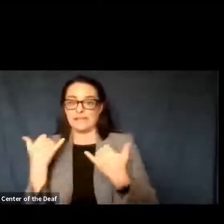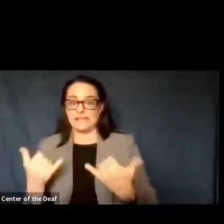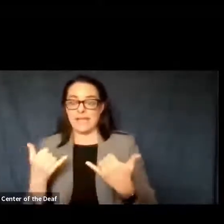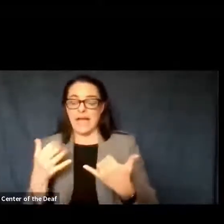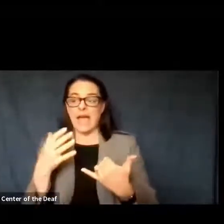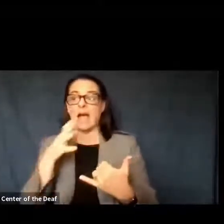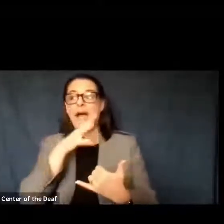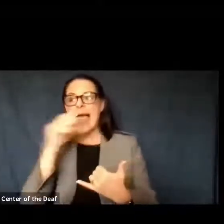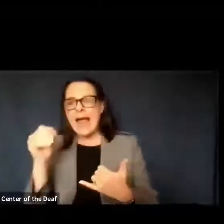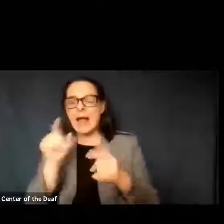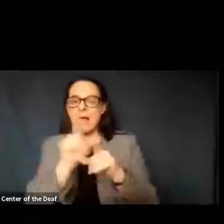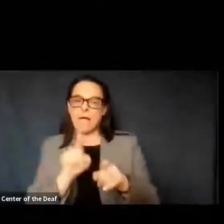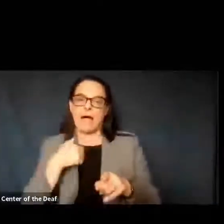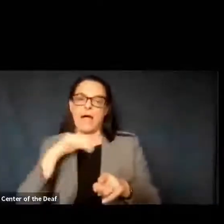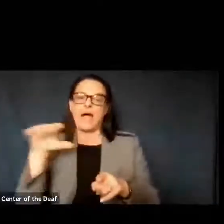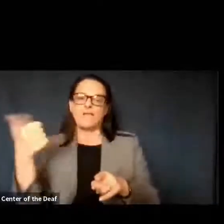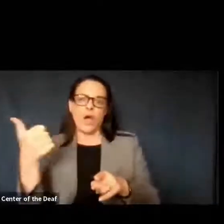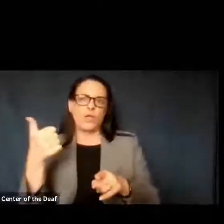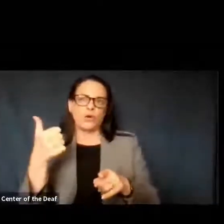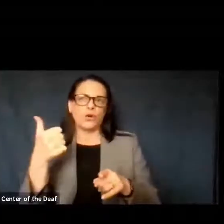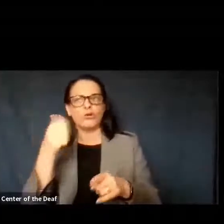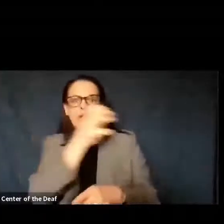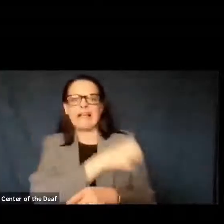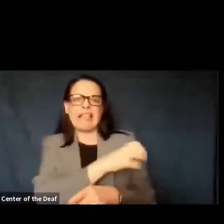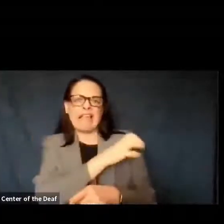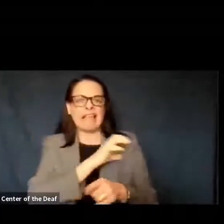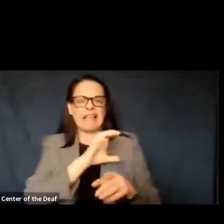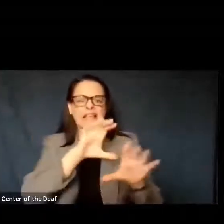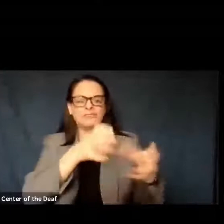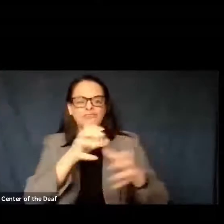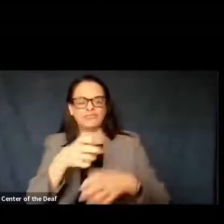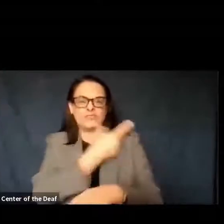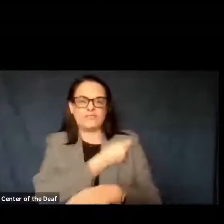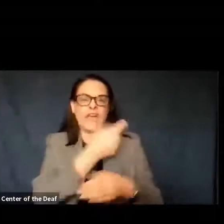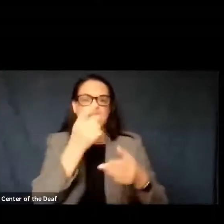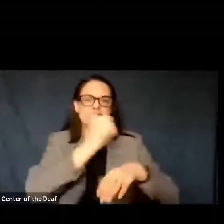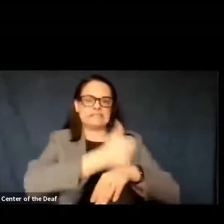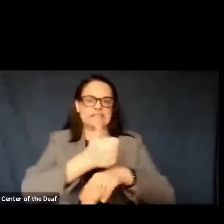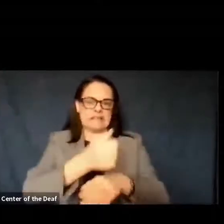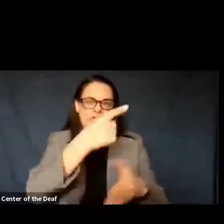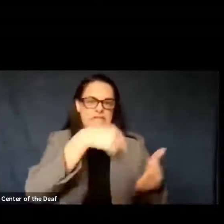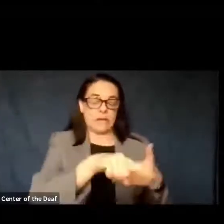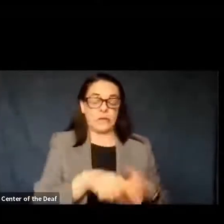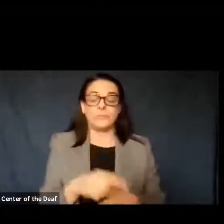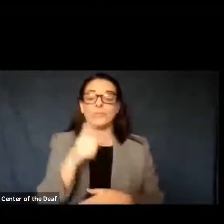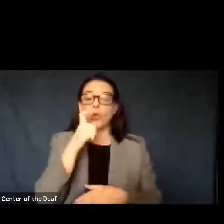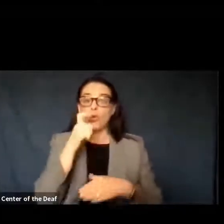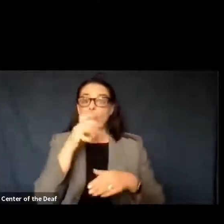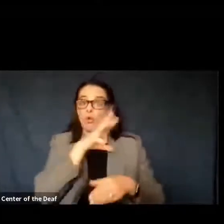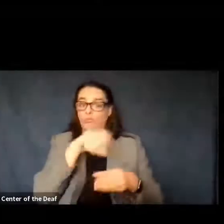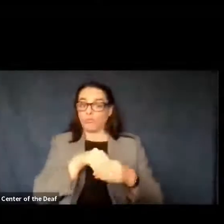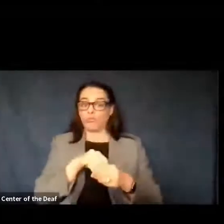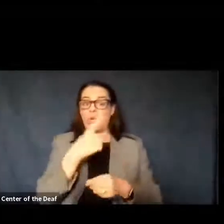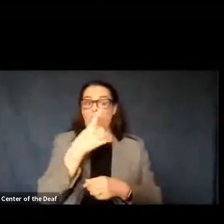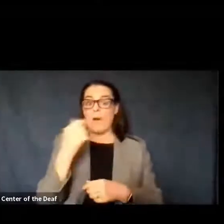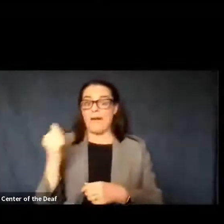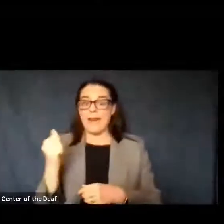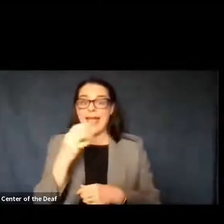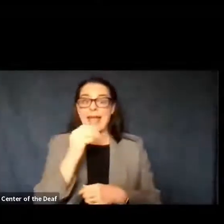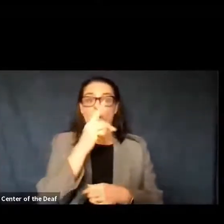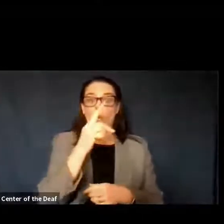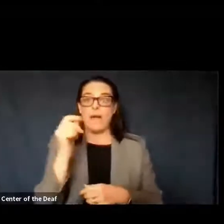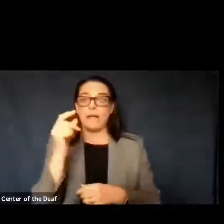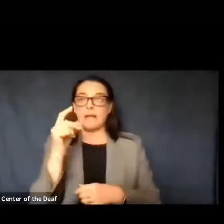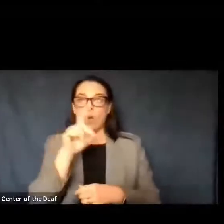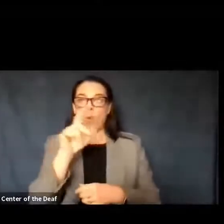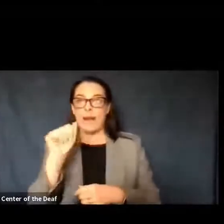week. Those within phase 1A and 1A2 who are already scheduled to receive vaccine